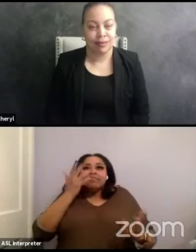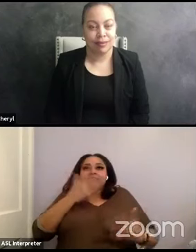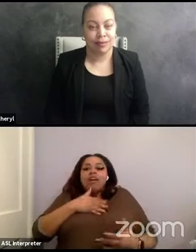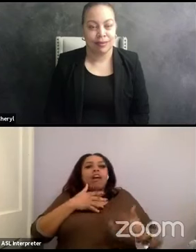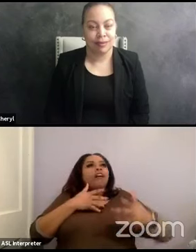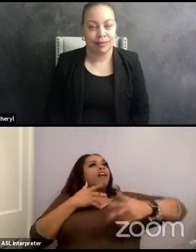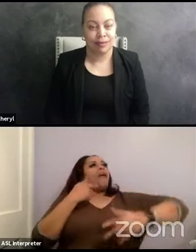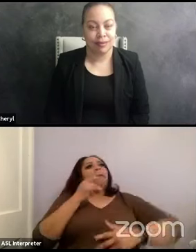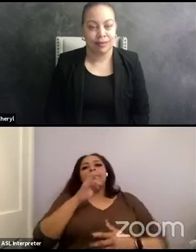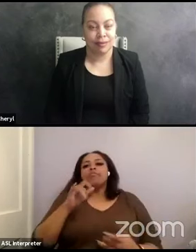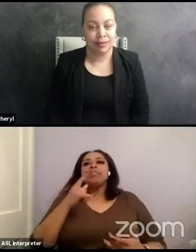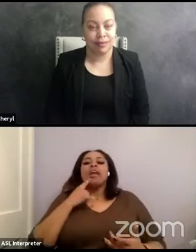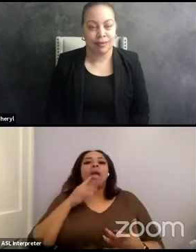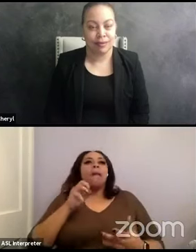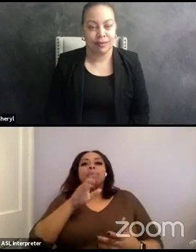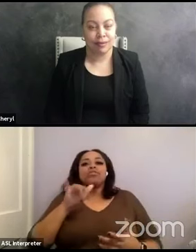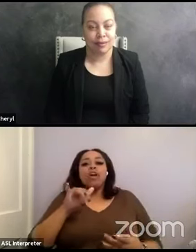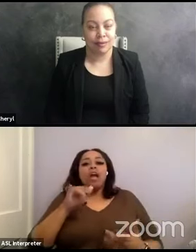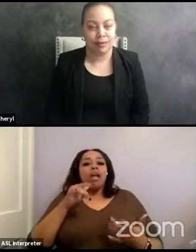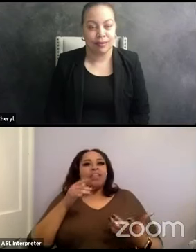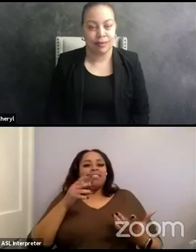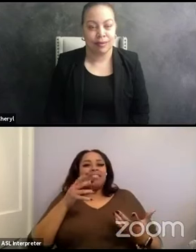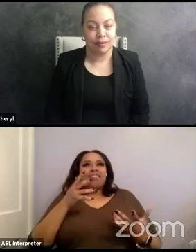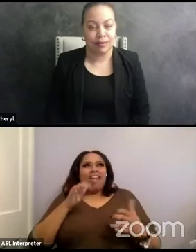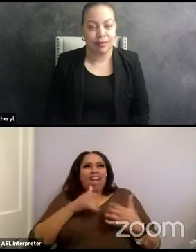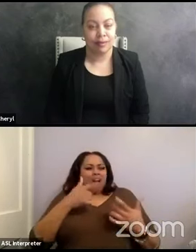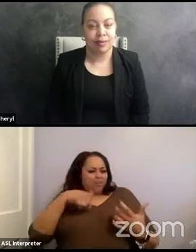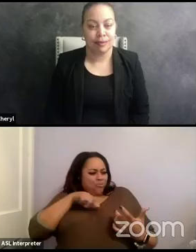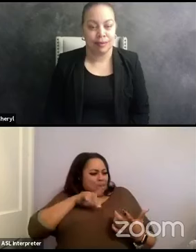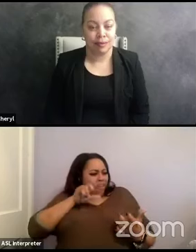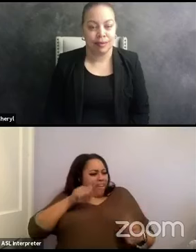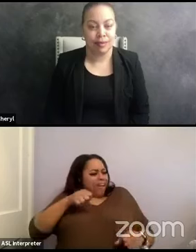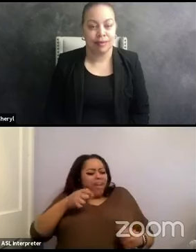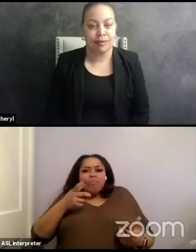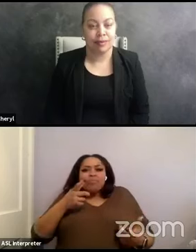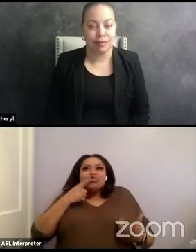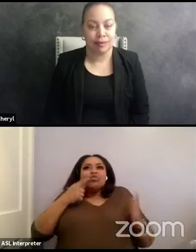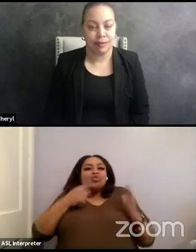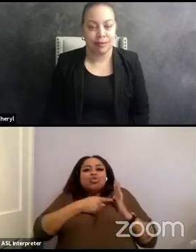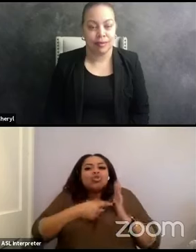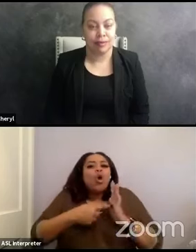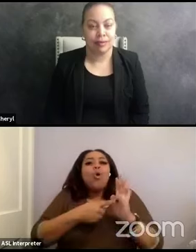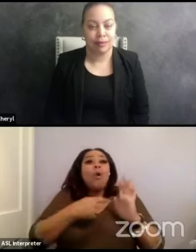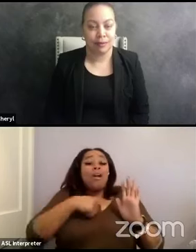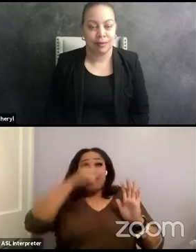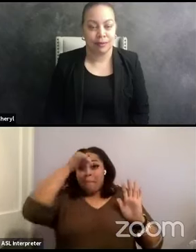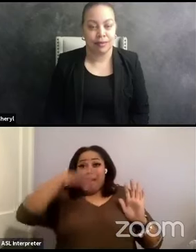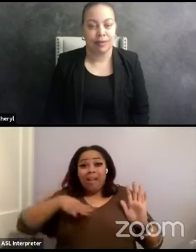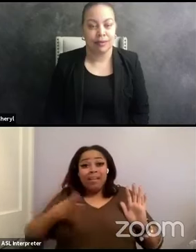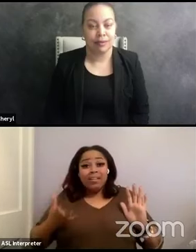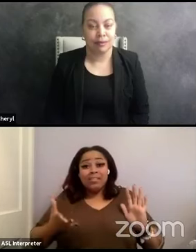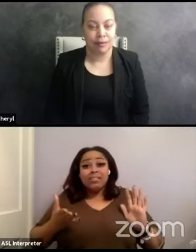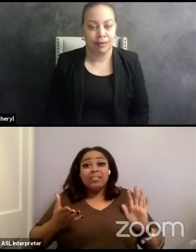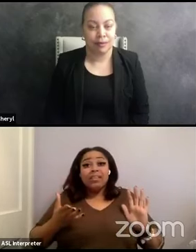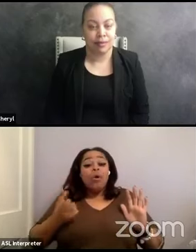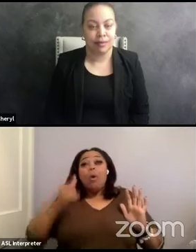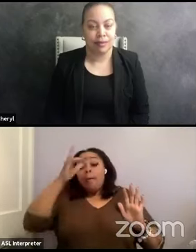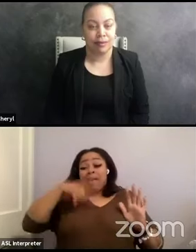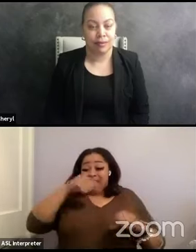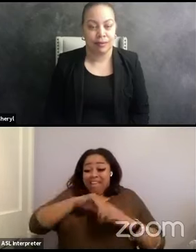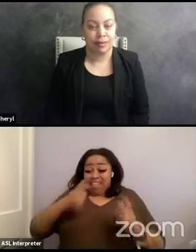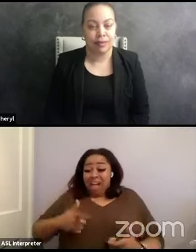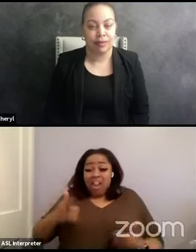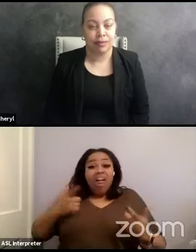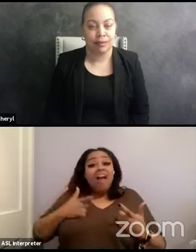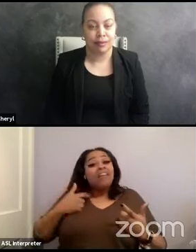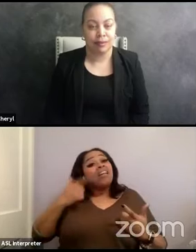patriarchy, misogyny, and misogynoir, like, how are we able to show our men or men that are in our lives? Because I